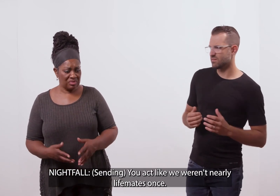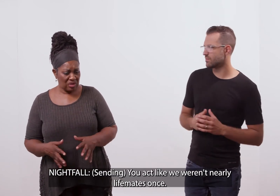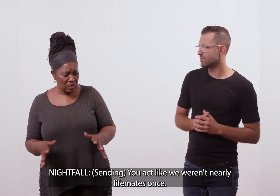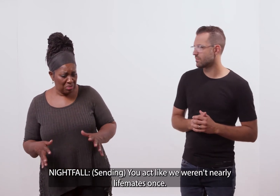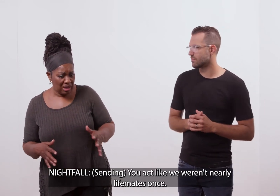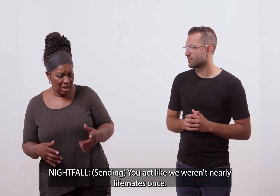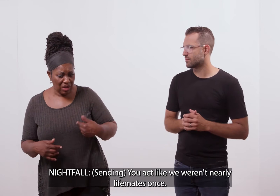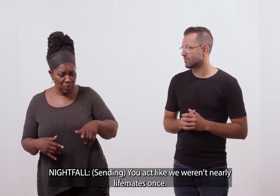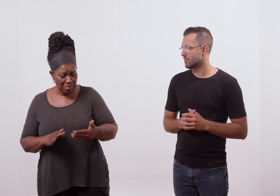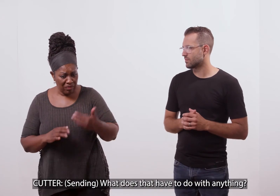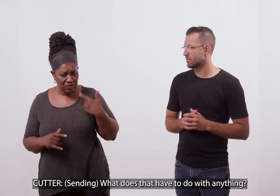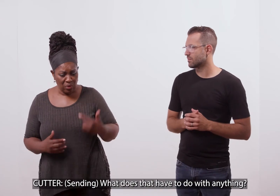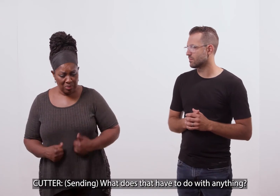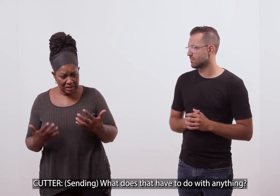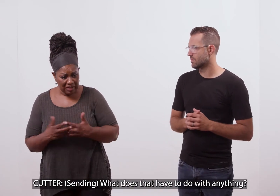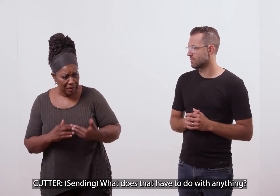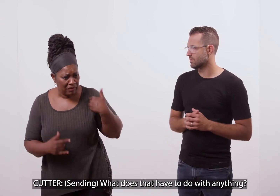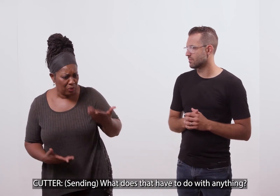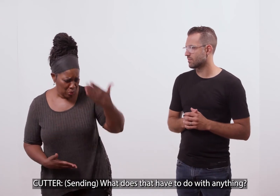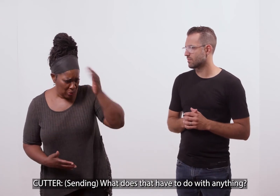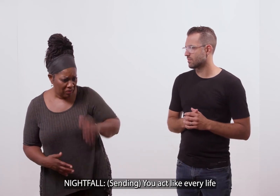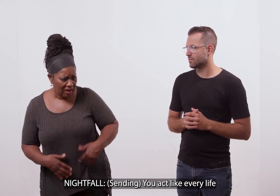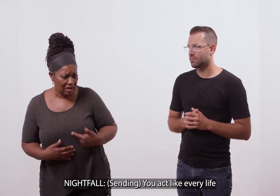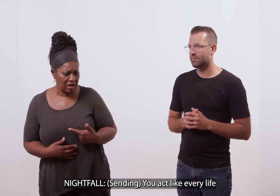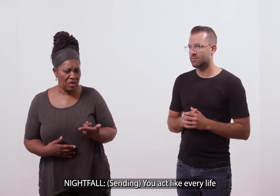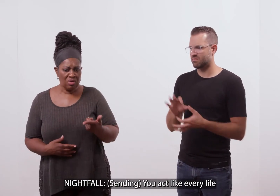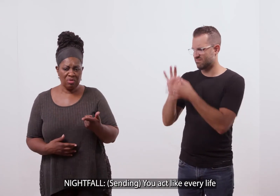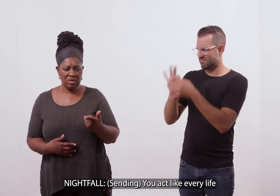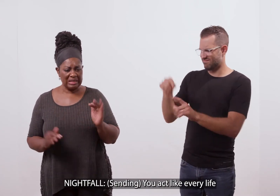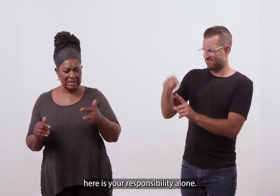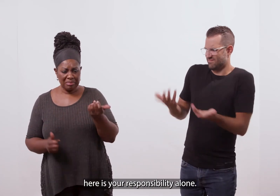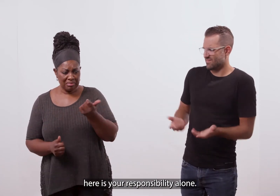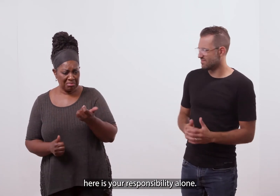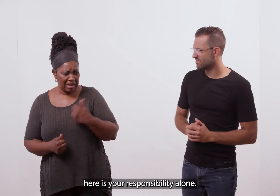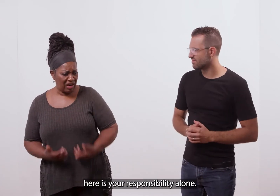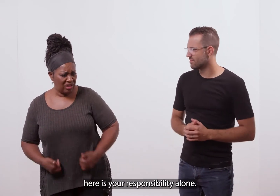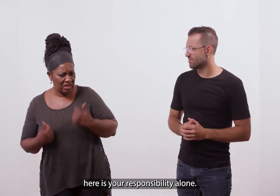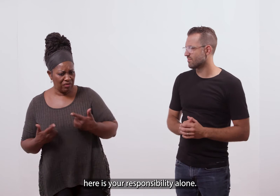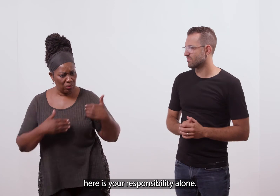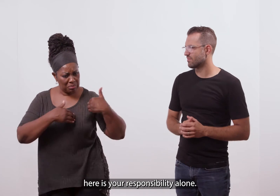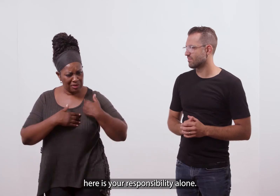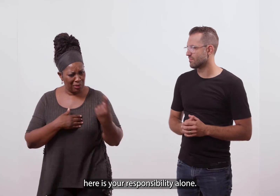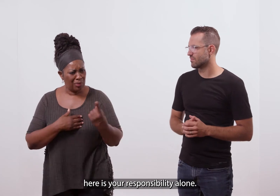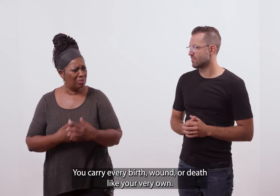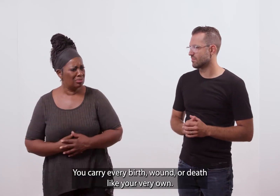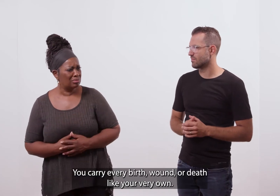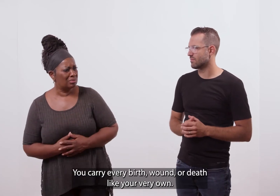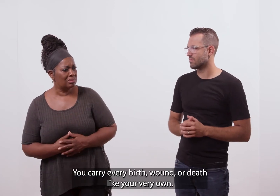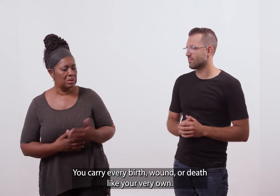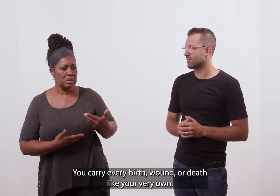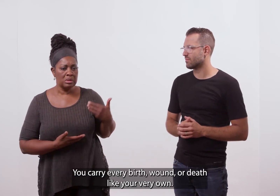nearly life mates once. What does that have to do with anything? You act like every life here is your responsibility alone. You carry